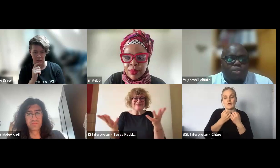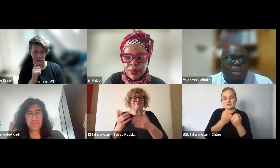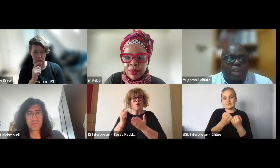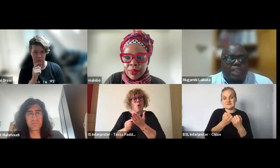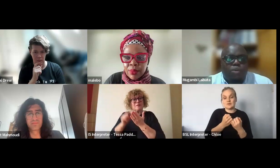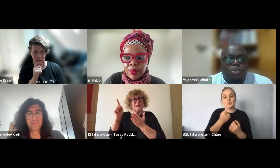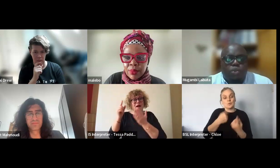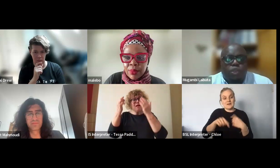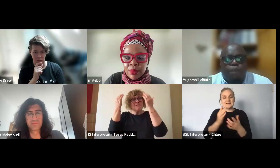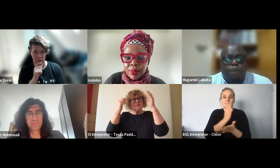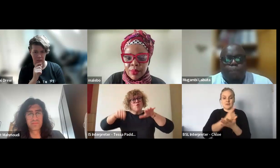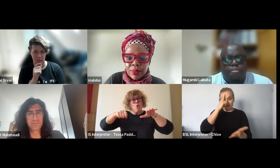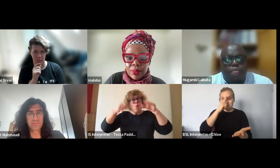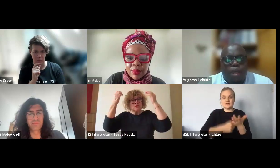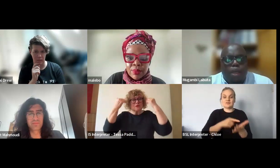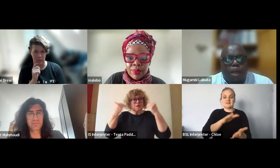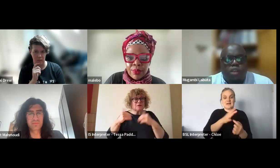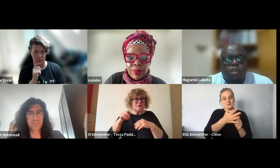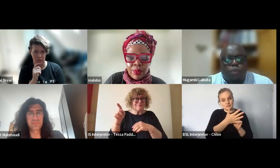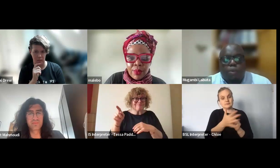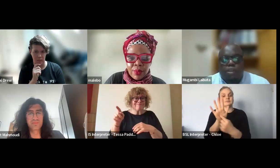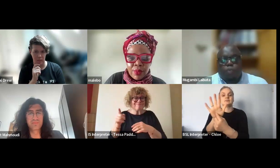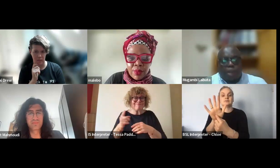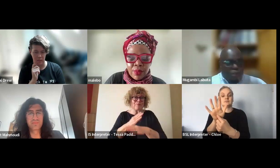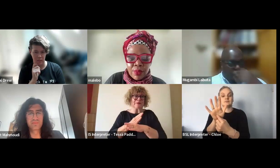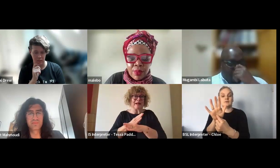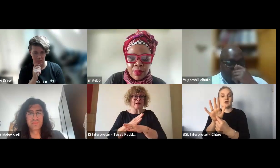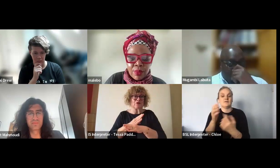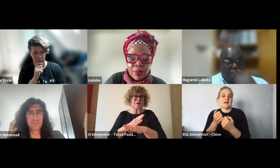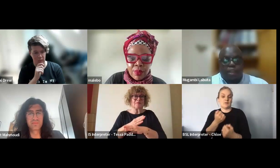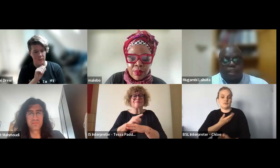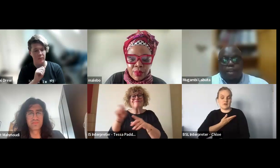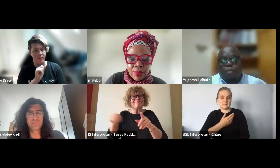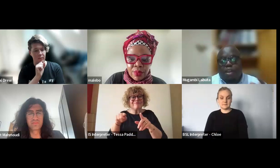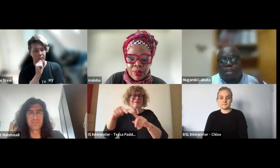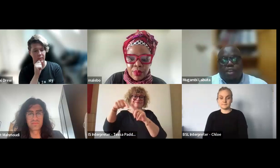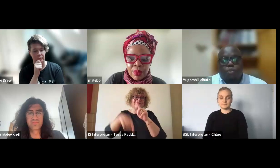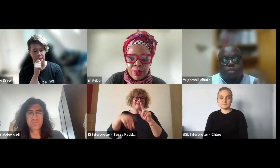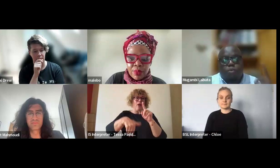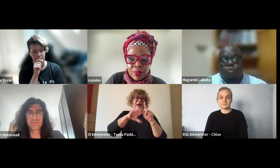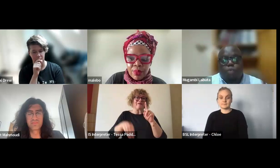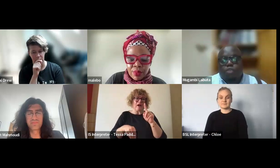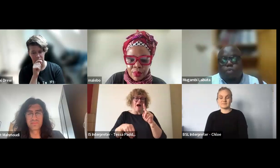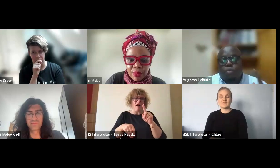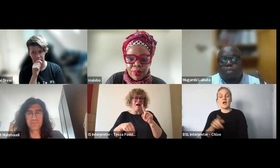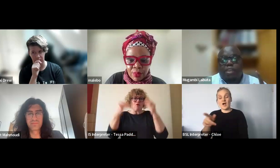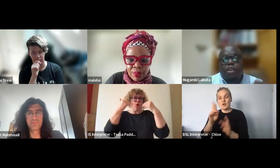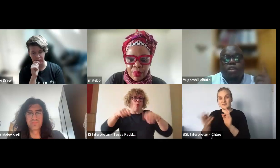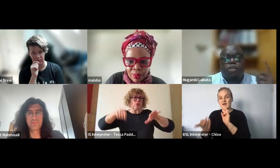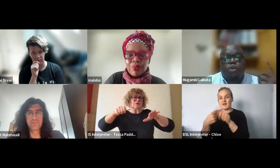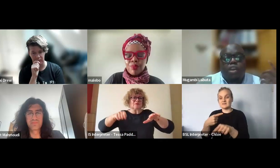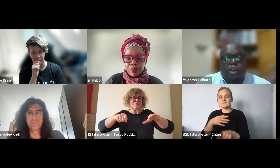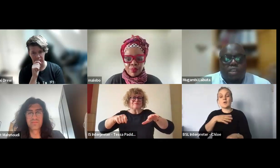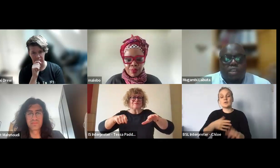is made that it has gone against the constitution. So what I wanted to add in what Matt was saying, I hope that answers that question. What I wanted to add what Matt